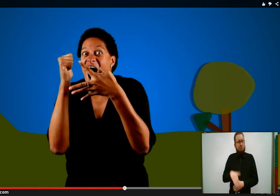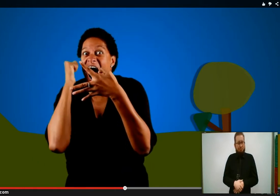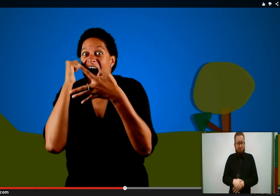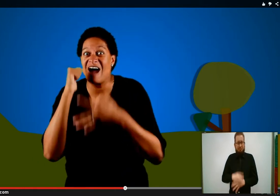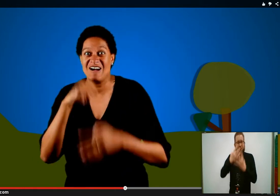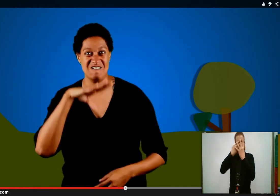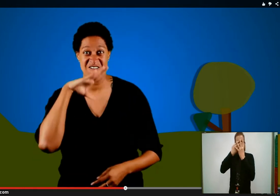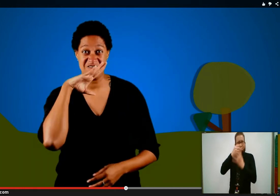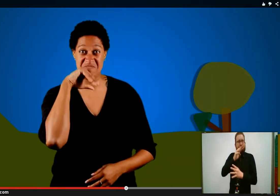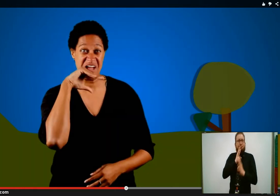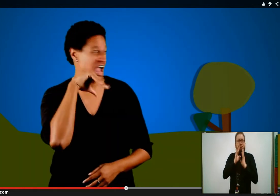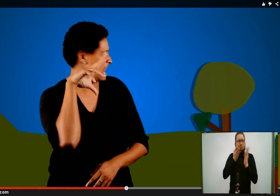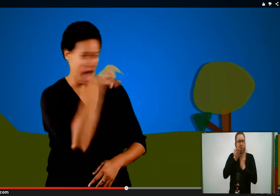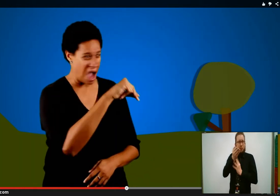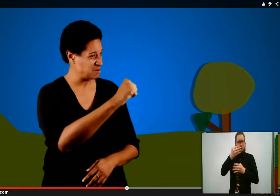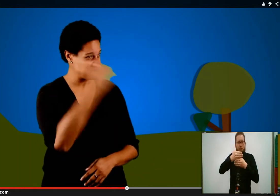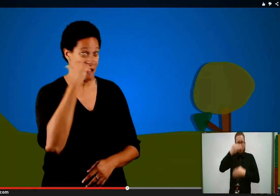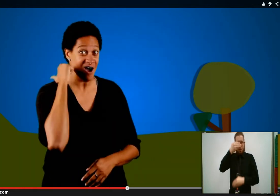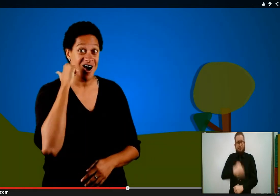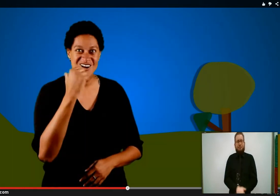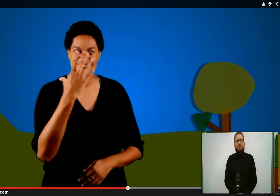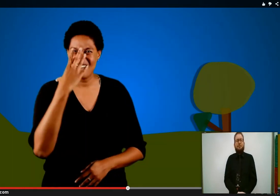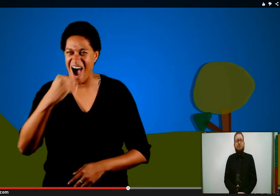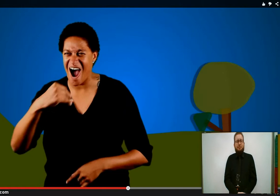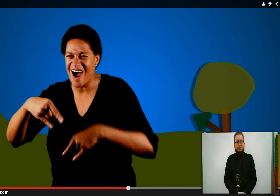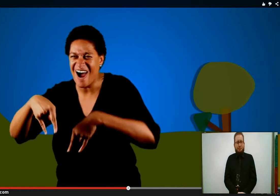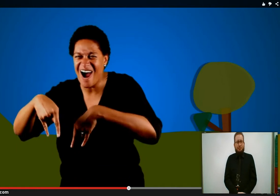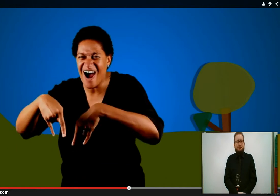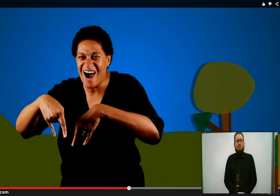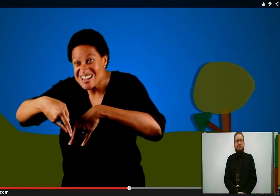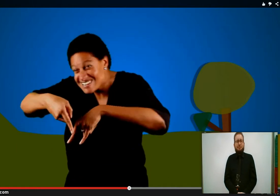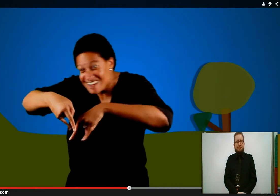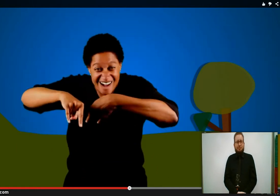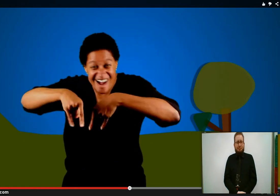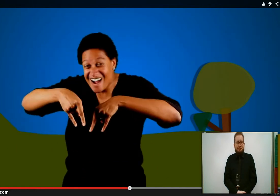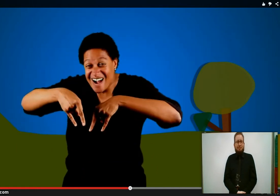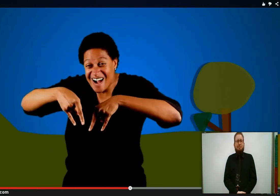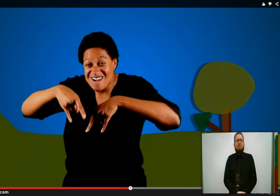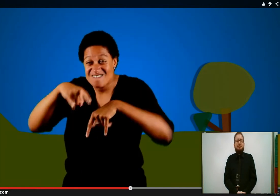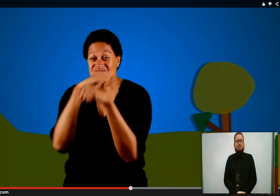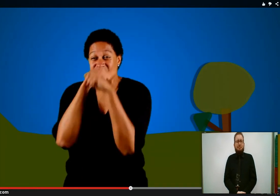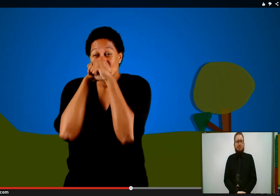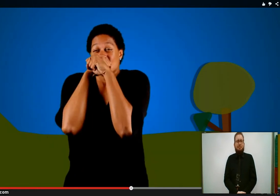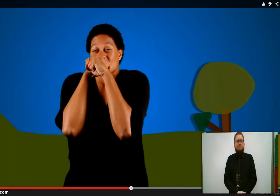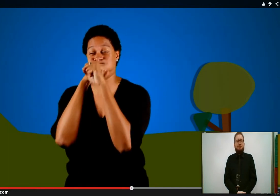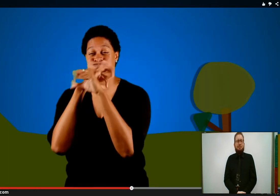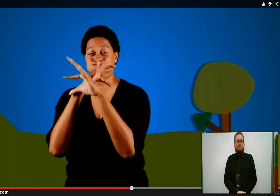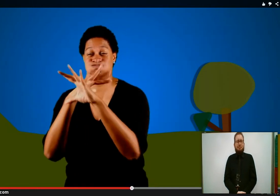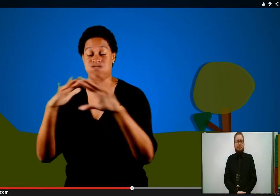See, he used that classifier again to show that they're talking through the wall.